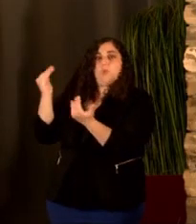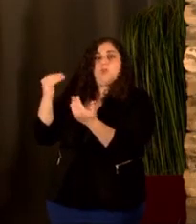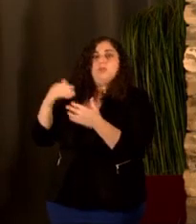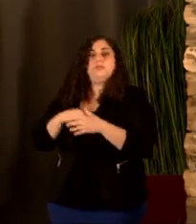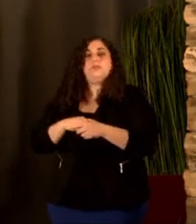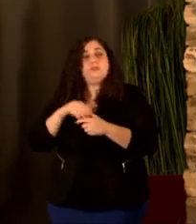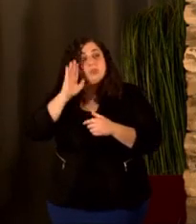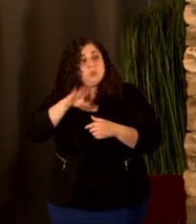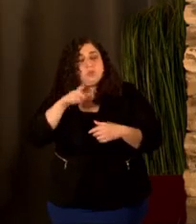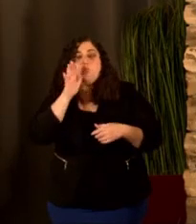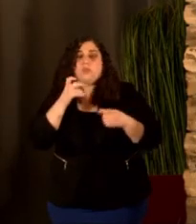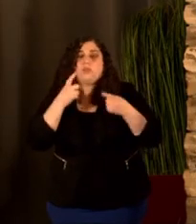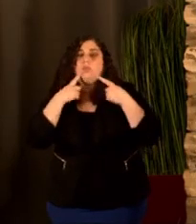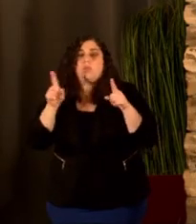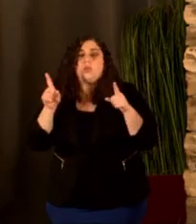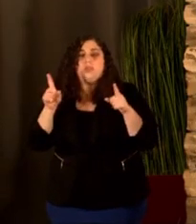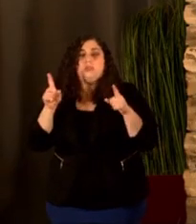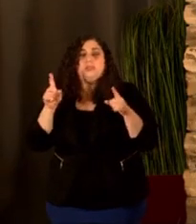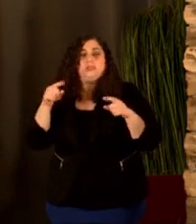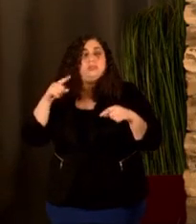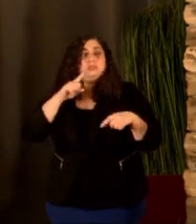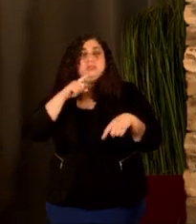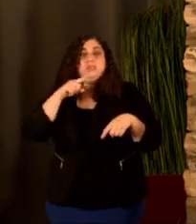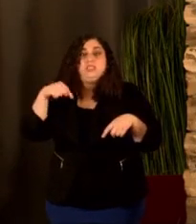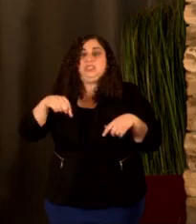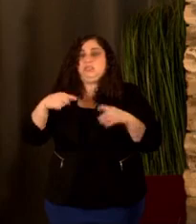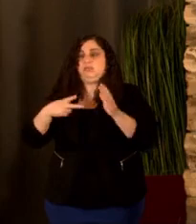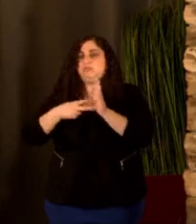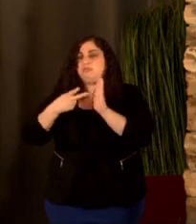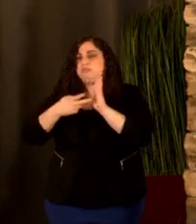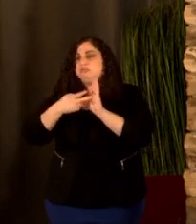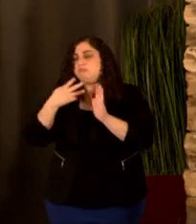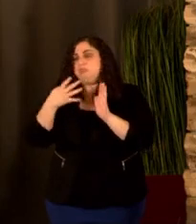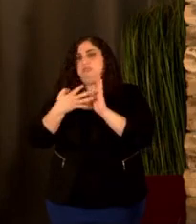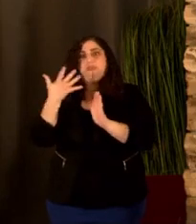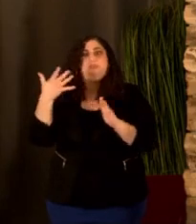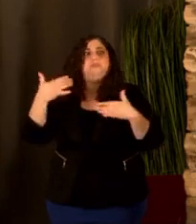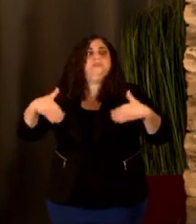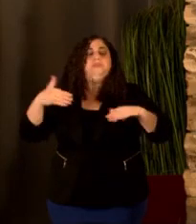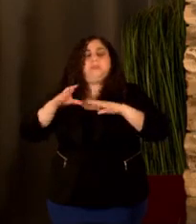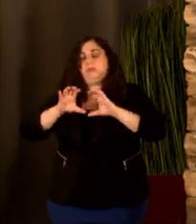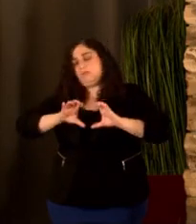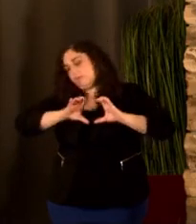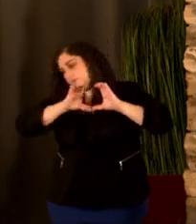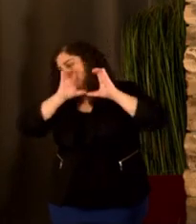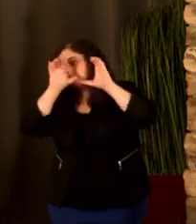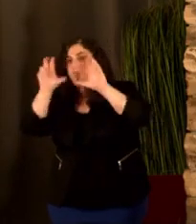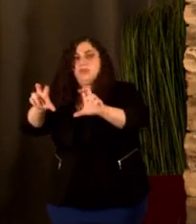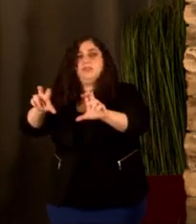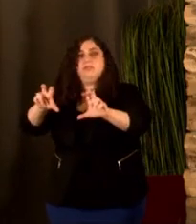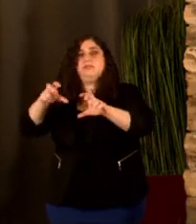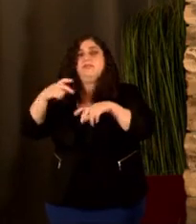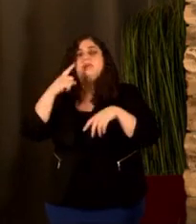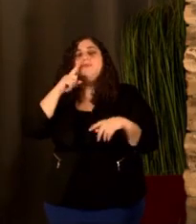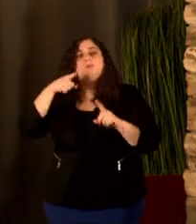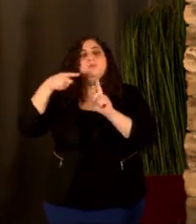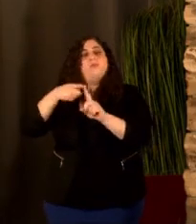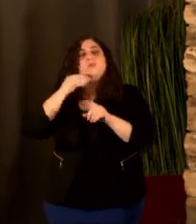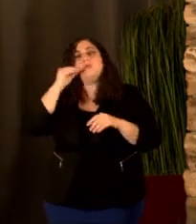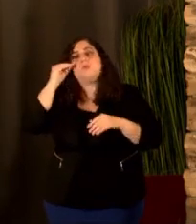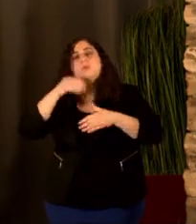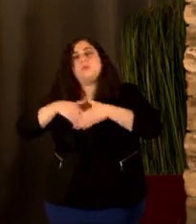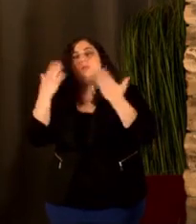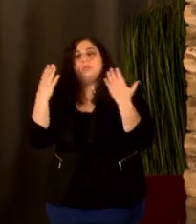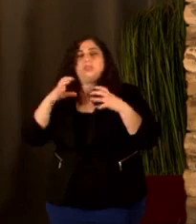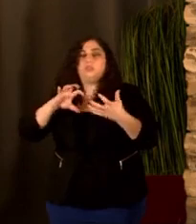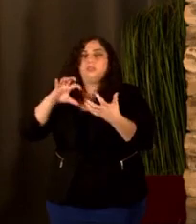is an order of magnitude investment into transforming the homeless crisis in the state of California to